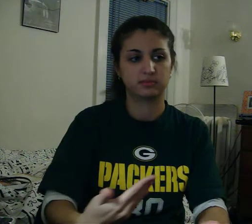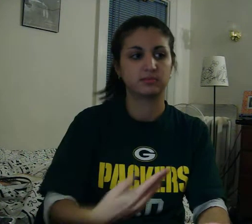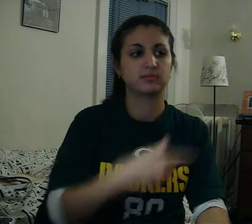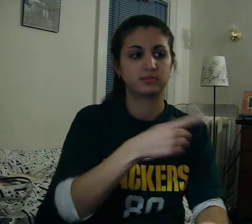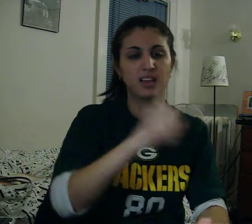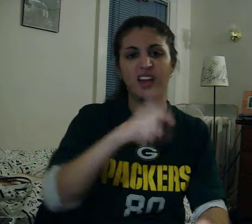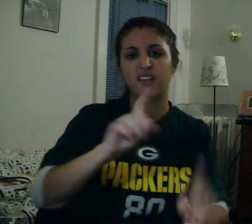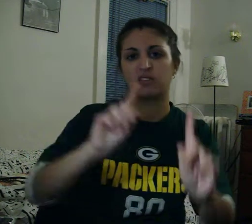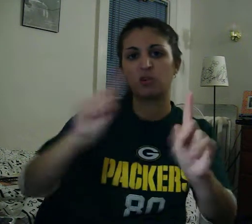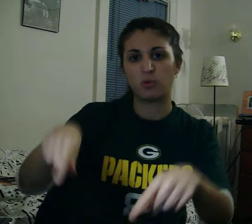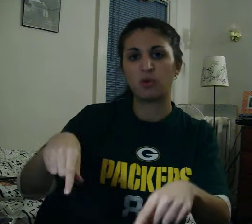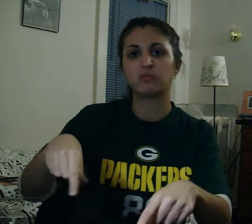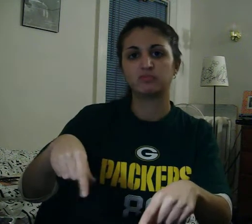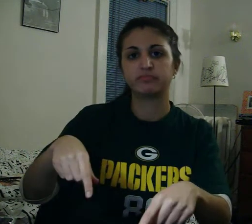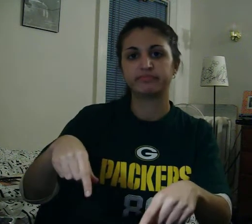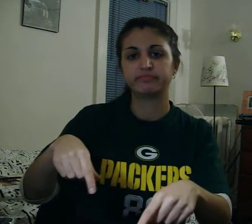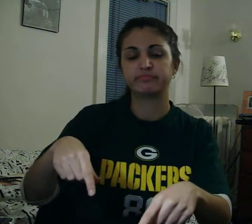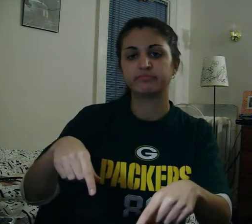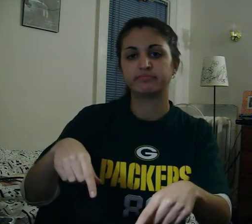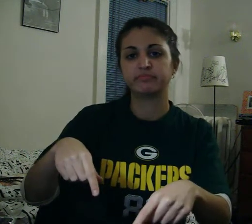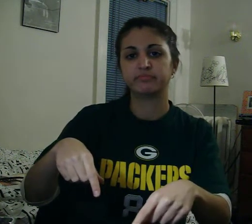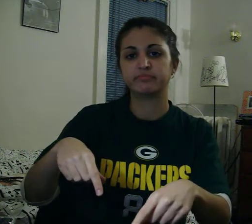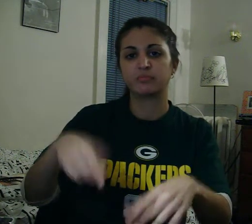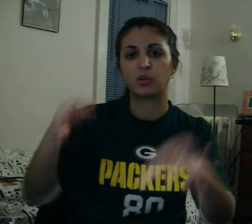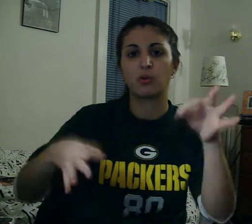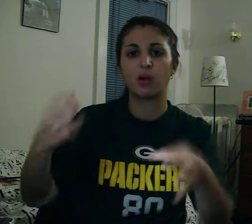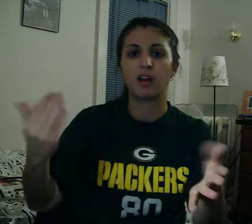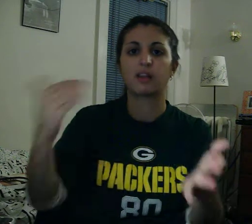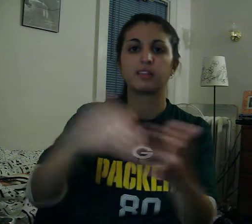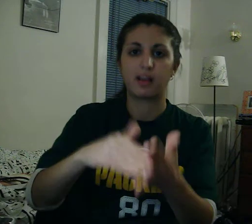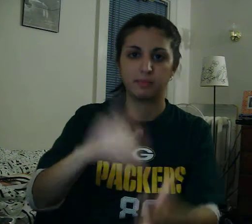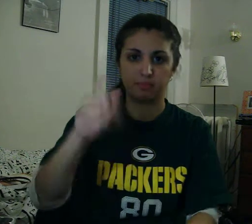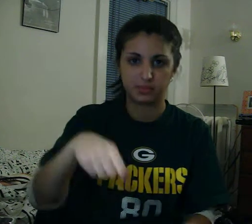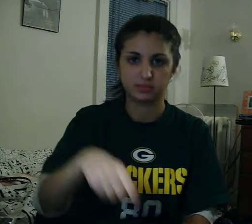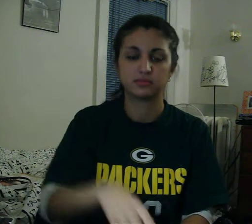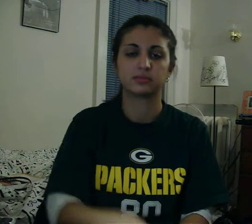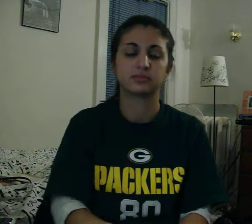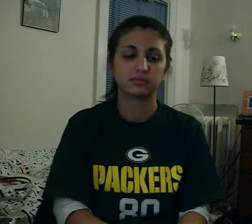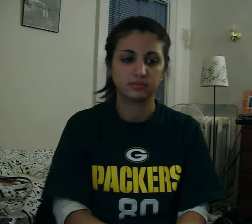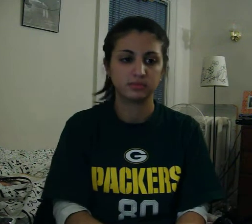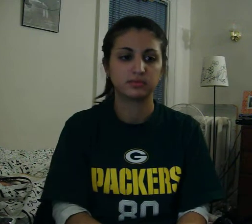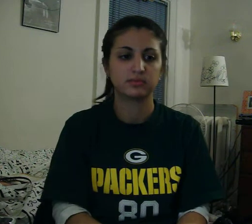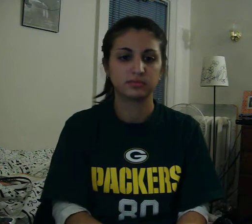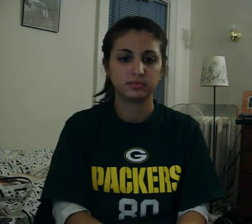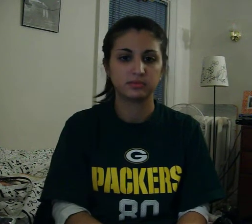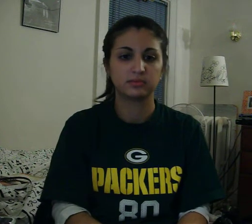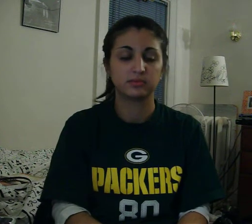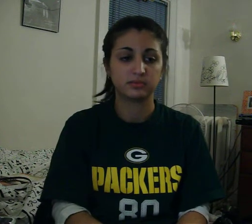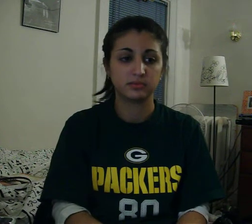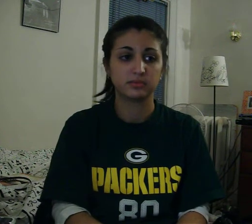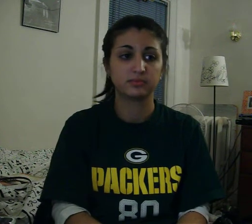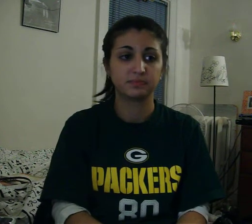lessened from, for example, assault to simple assault. And also the defendant may be able to